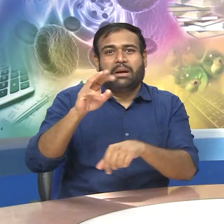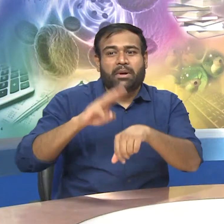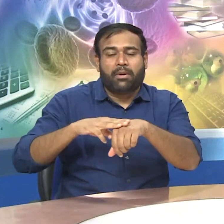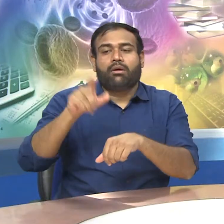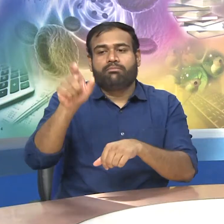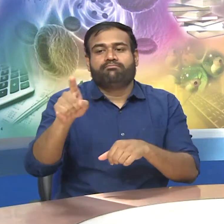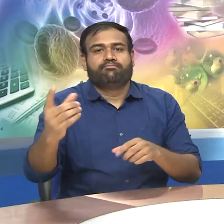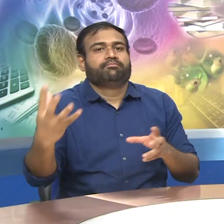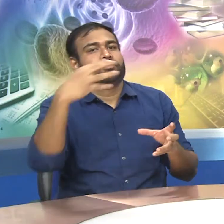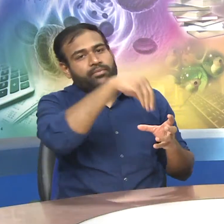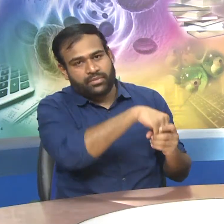tenure.